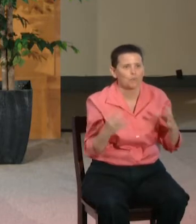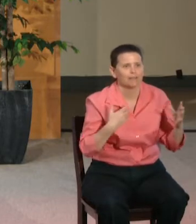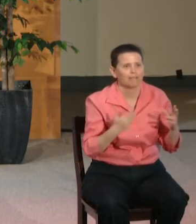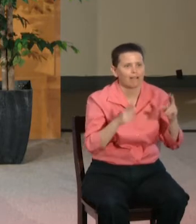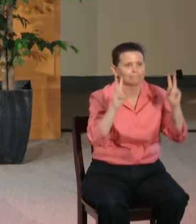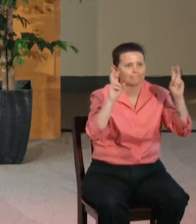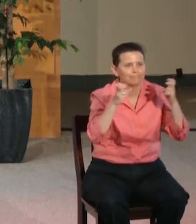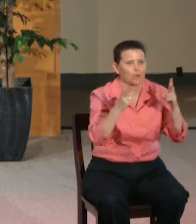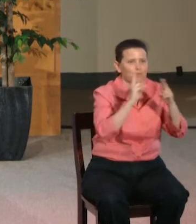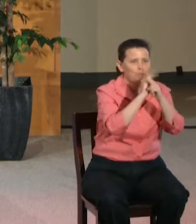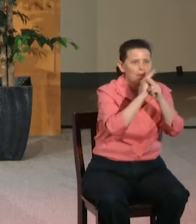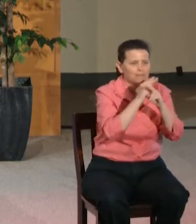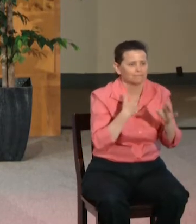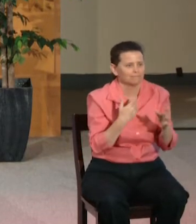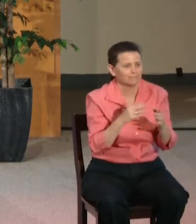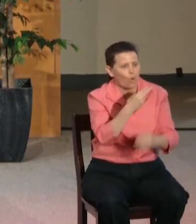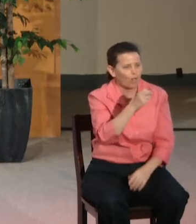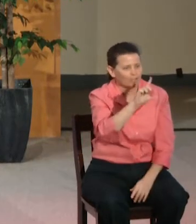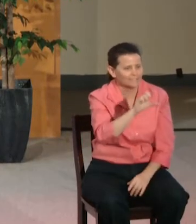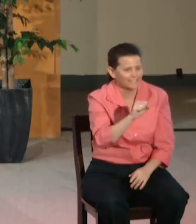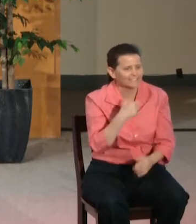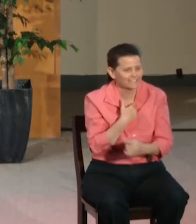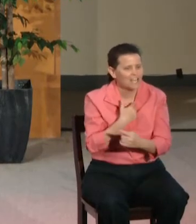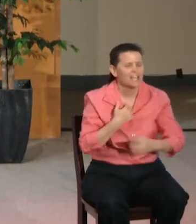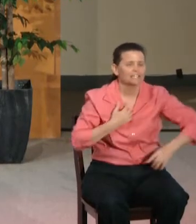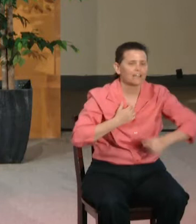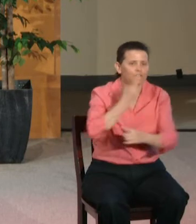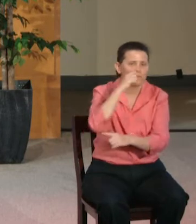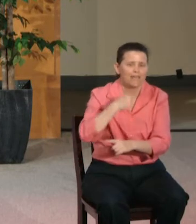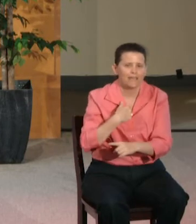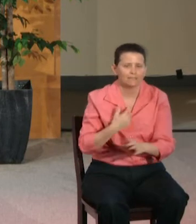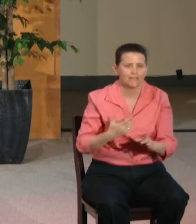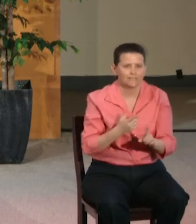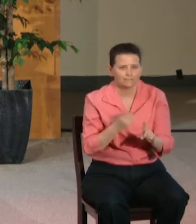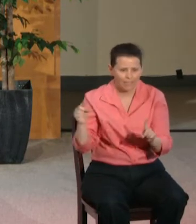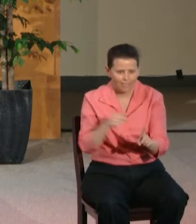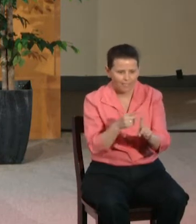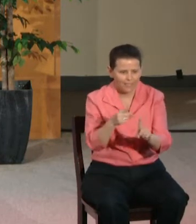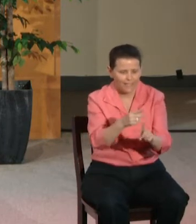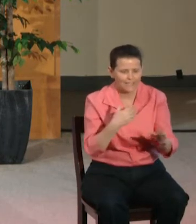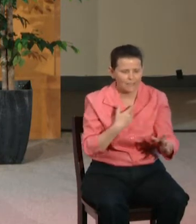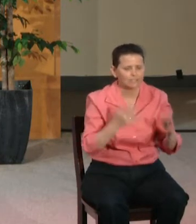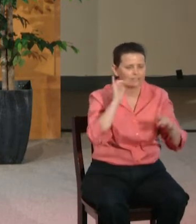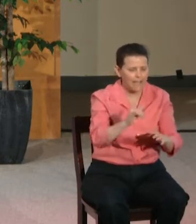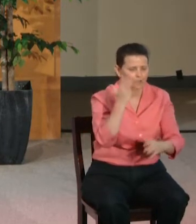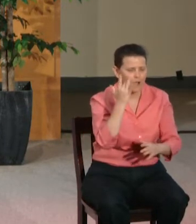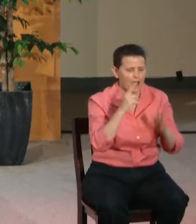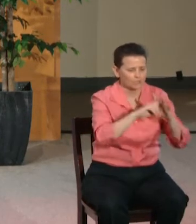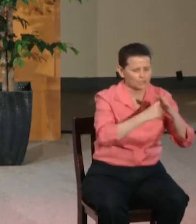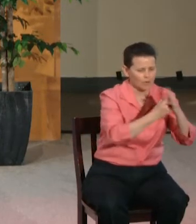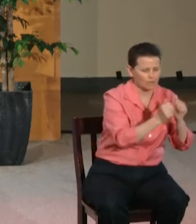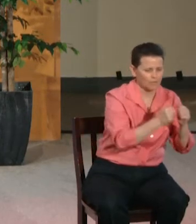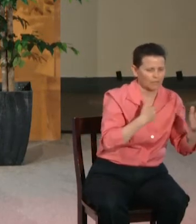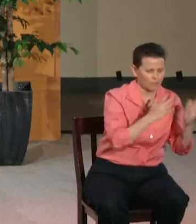on course, which is why I think I started with those scriptures, was just give me a way into this. That we are all created in the